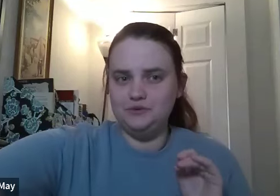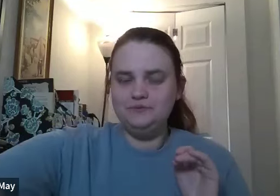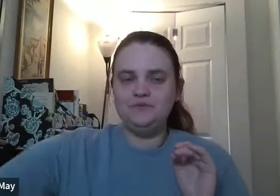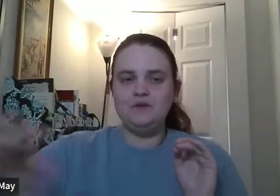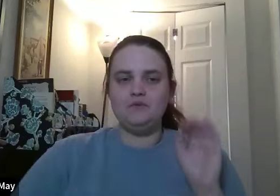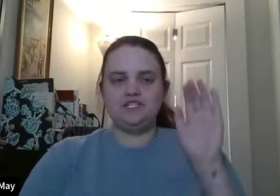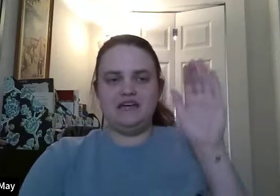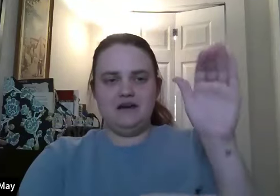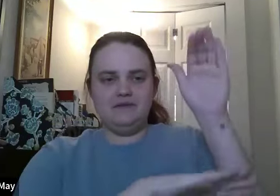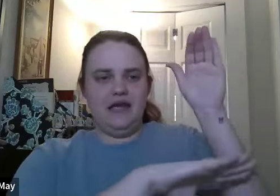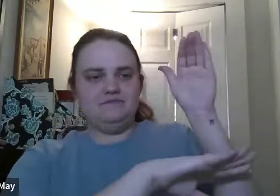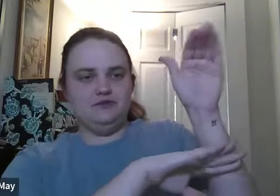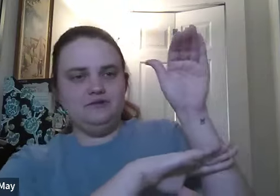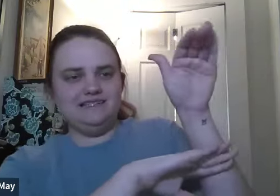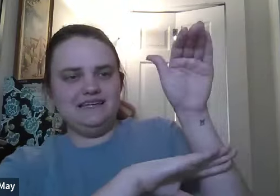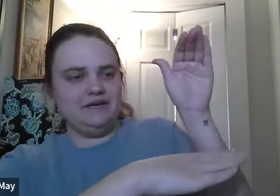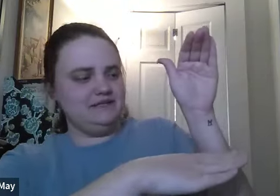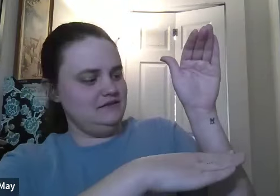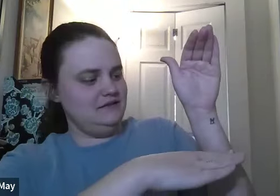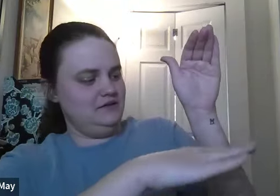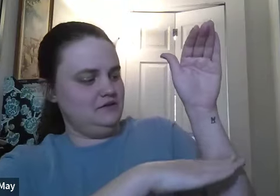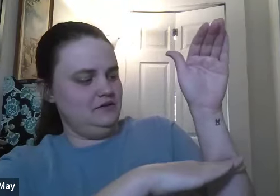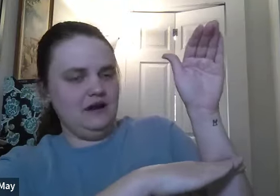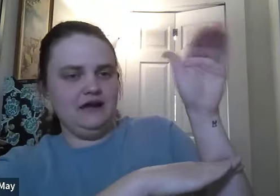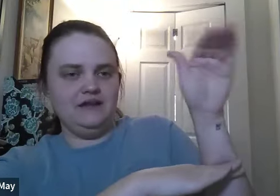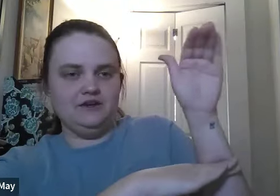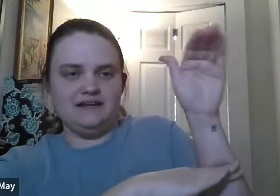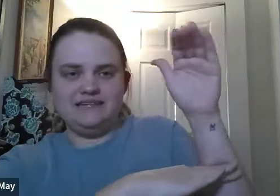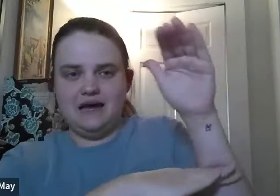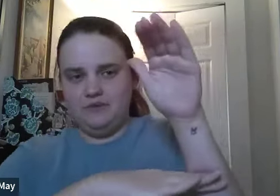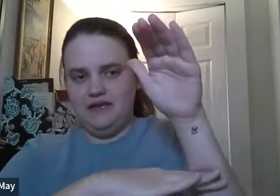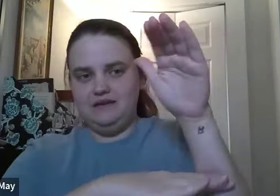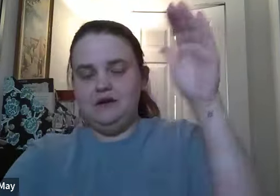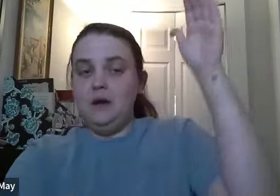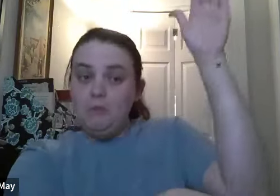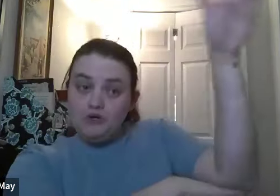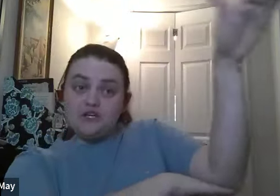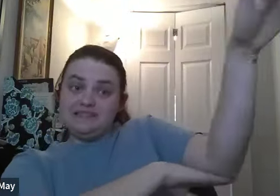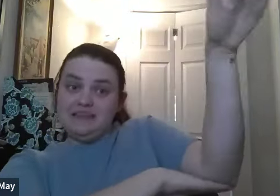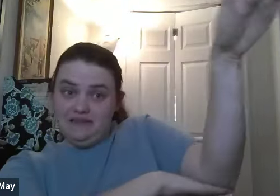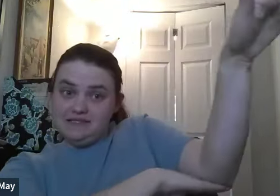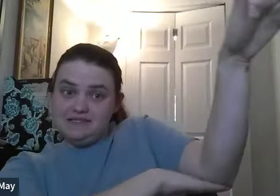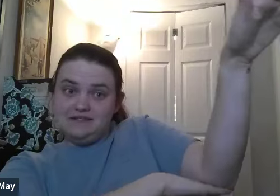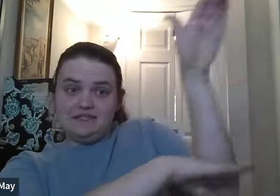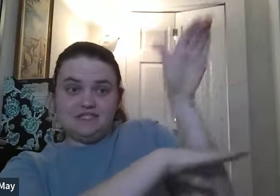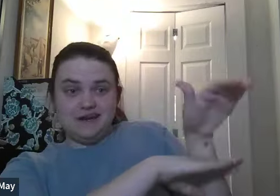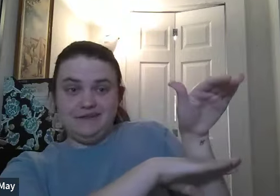afternoon, which is like afternoon. It's like basically your hand and you kind of tap on the end. More so it's like this. This is just kind of the